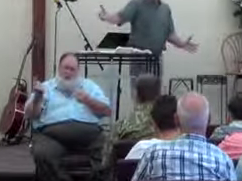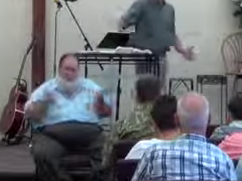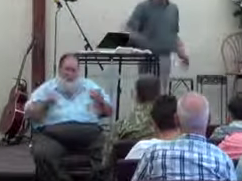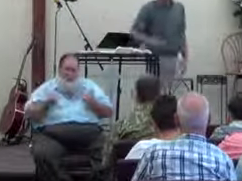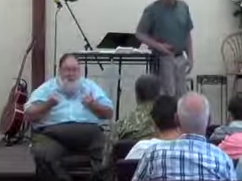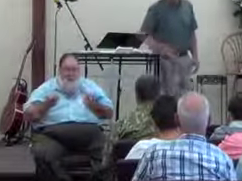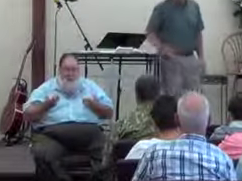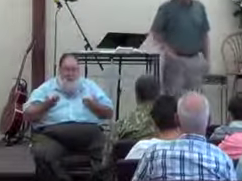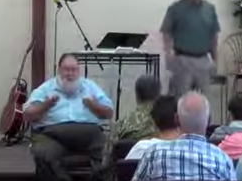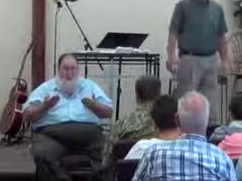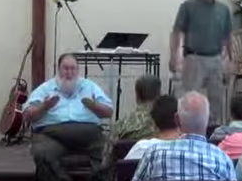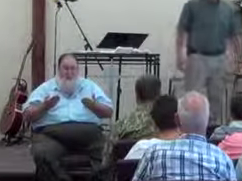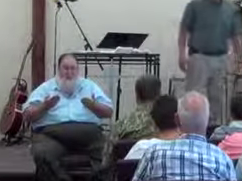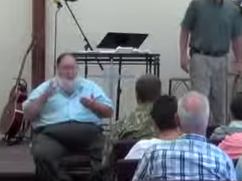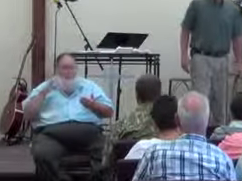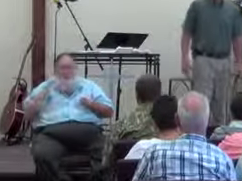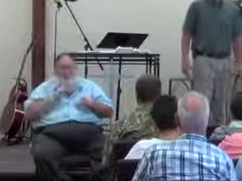led by an example.